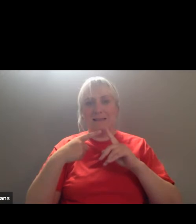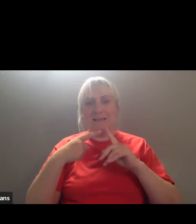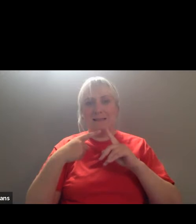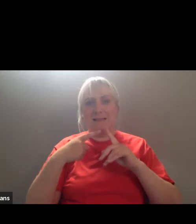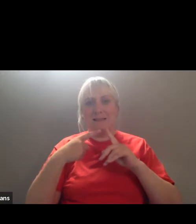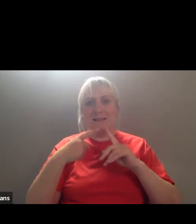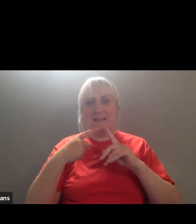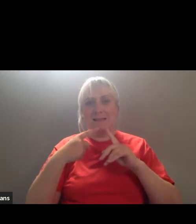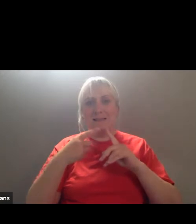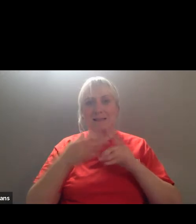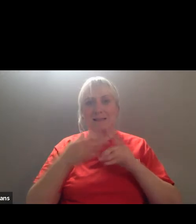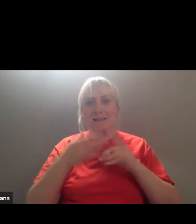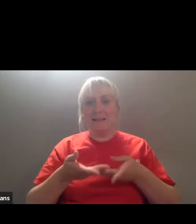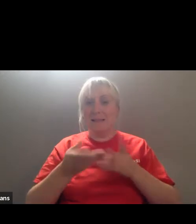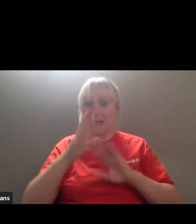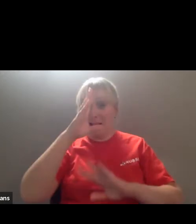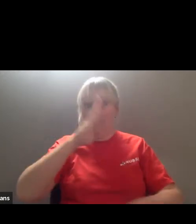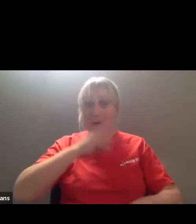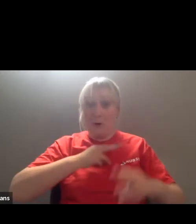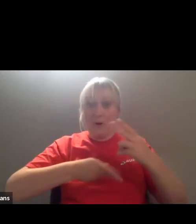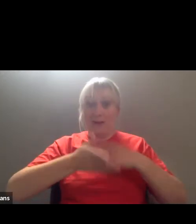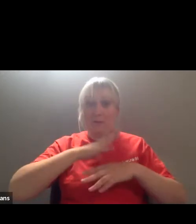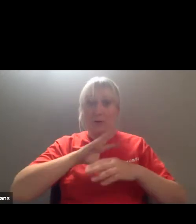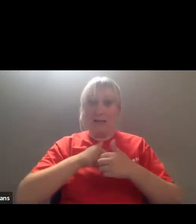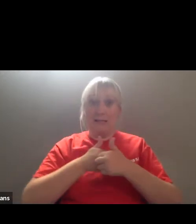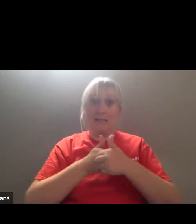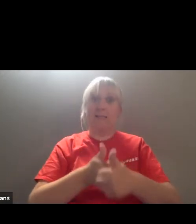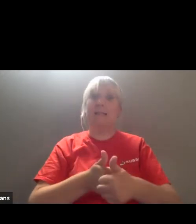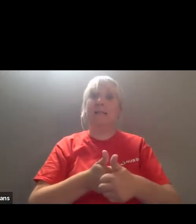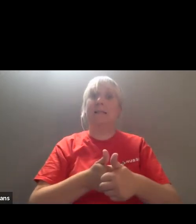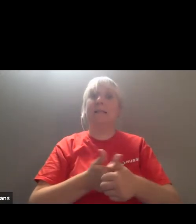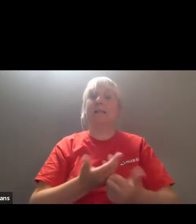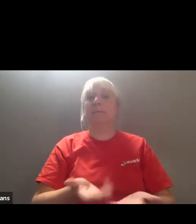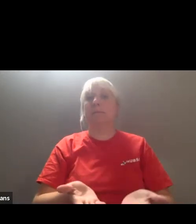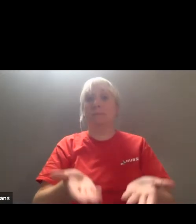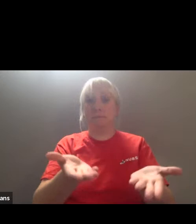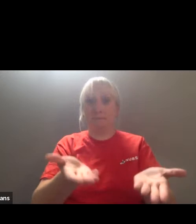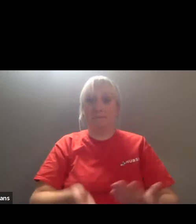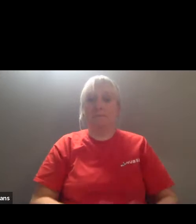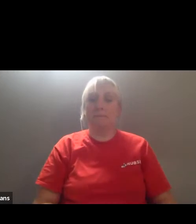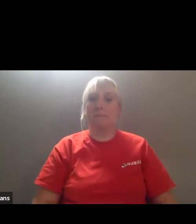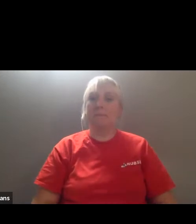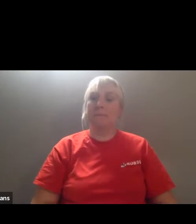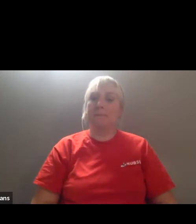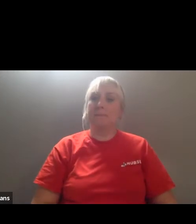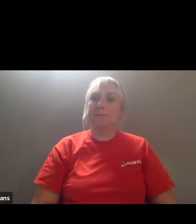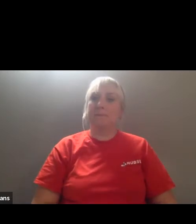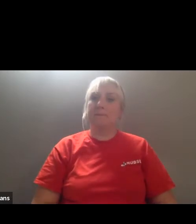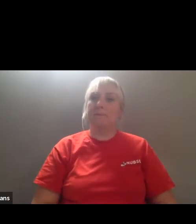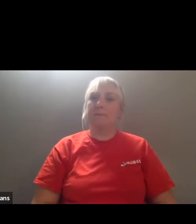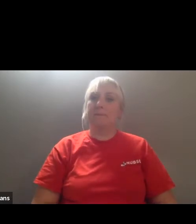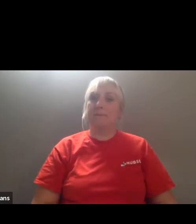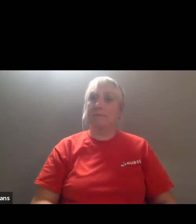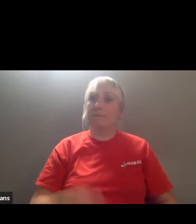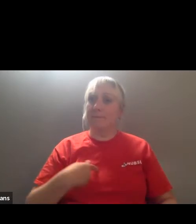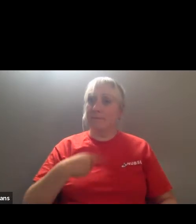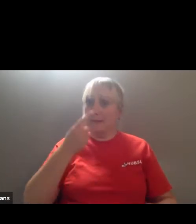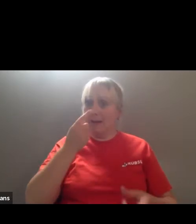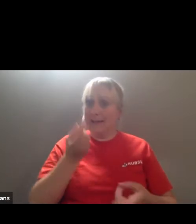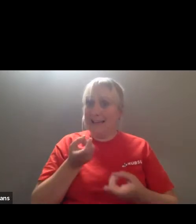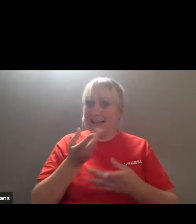Yeah. Is that okay? Let me know if you want me to do it. Otherwise, go ahead. Great. Okay. I can come in with the